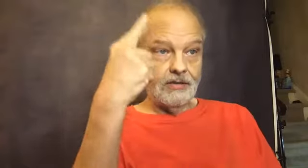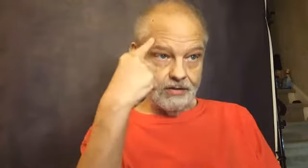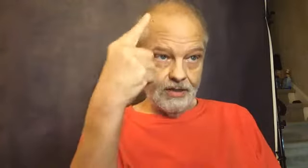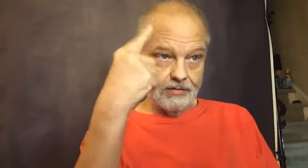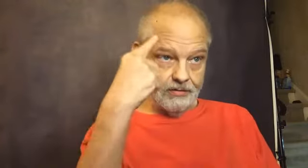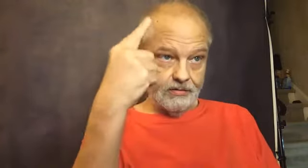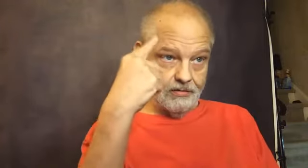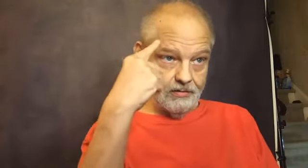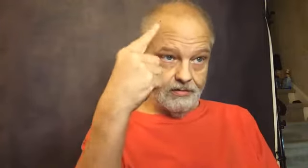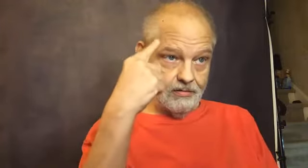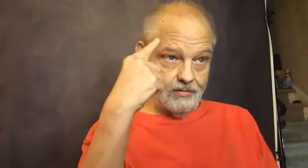cents.